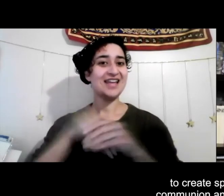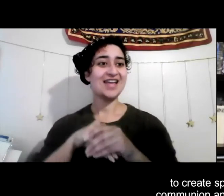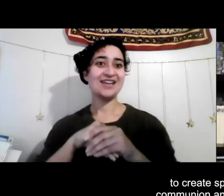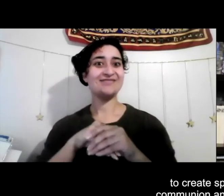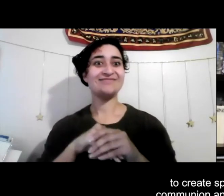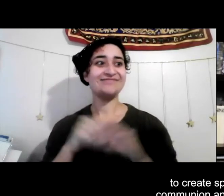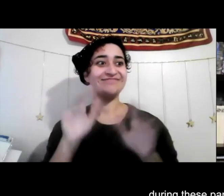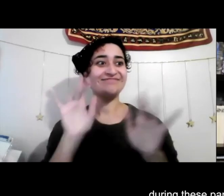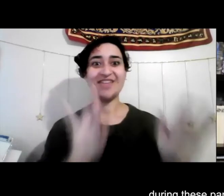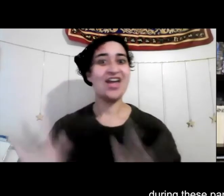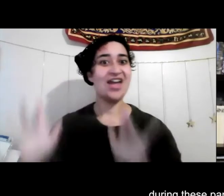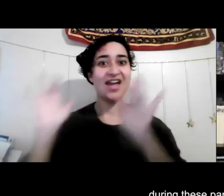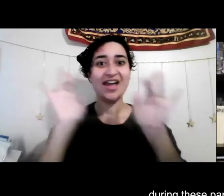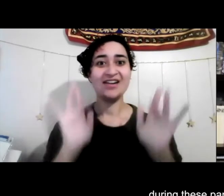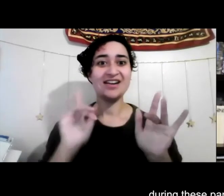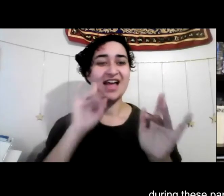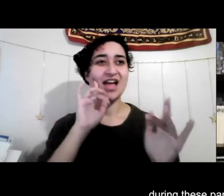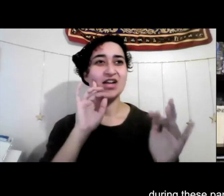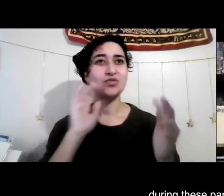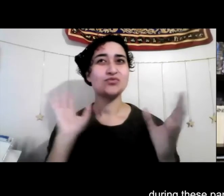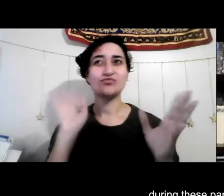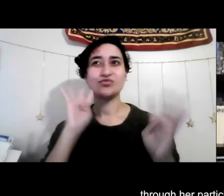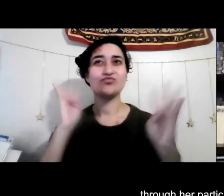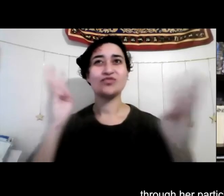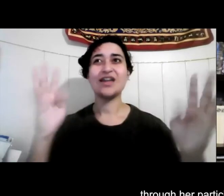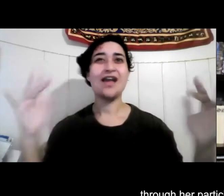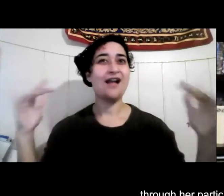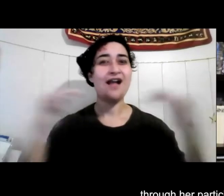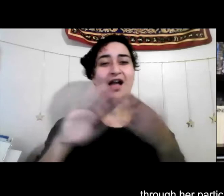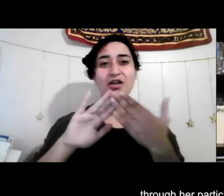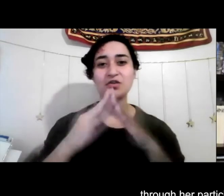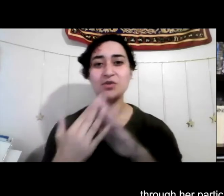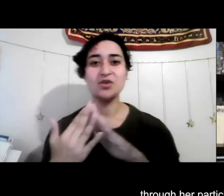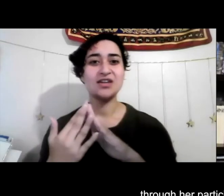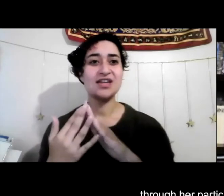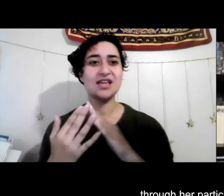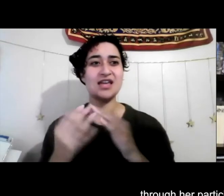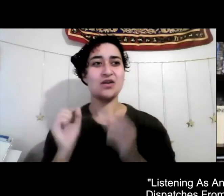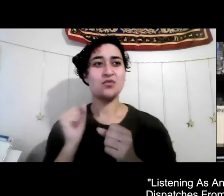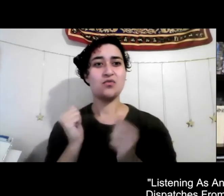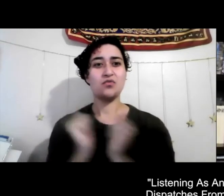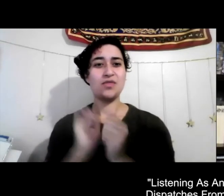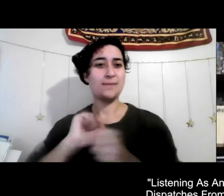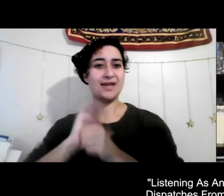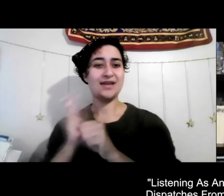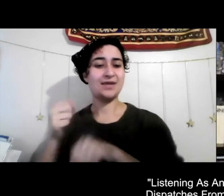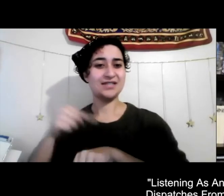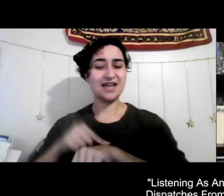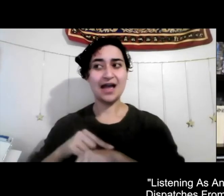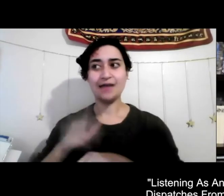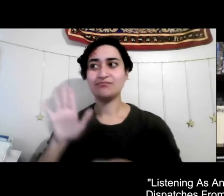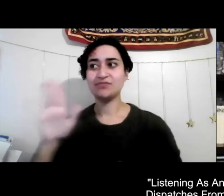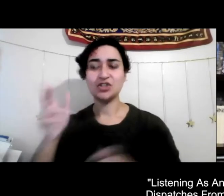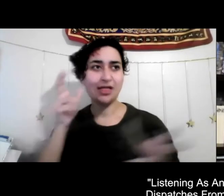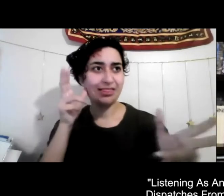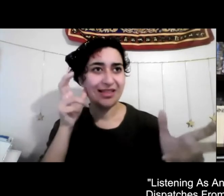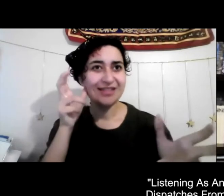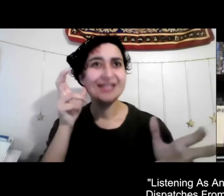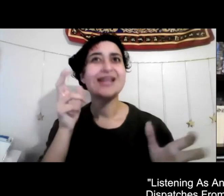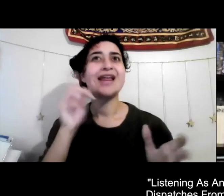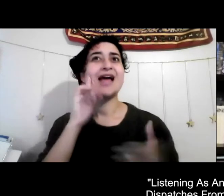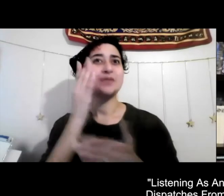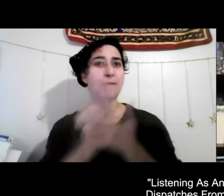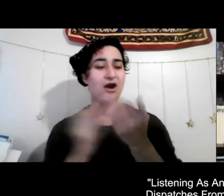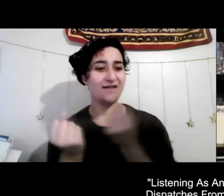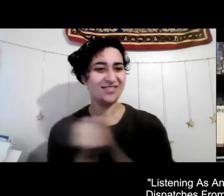communion and reflection during these pandemic times through her participatory project, Listening as an Act of Love,